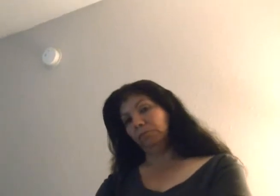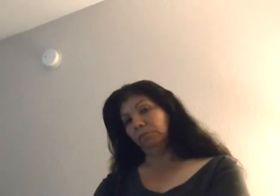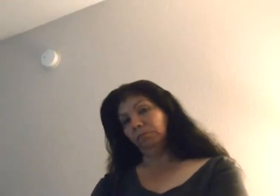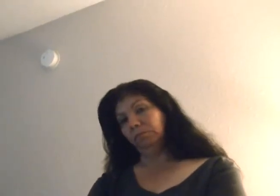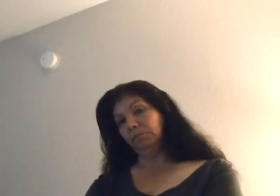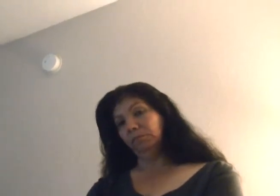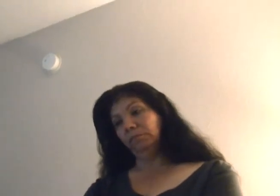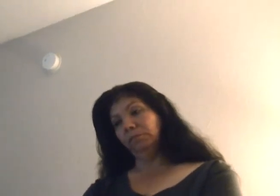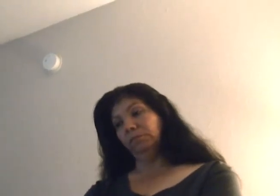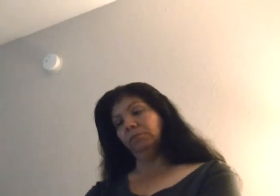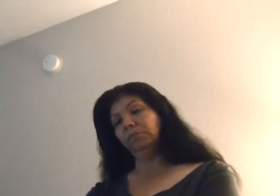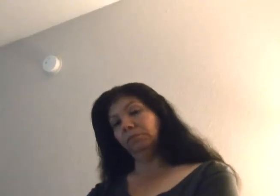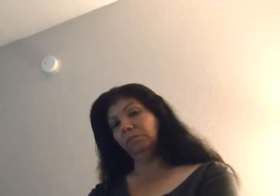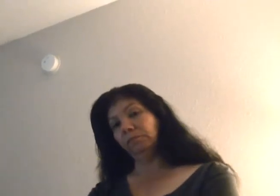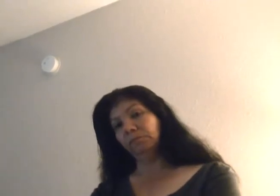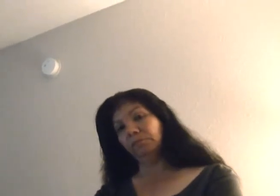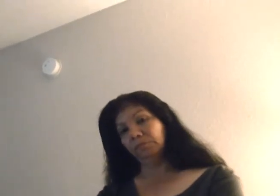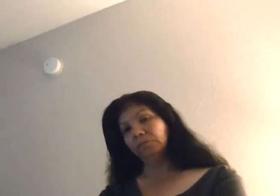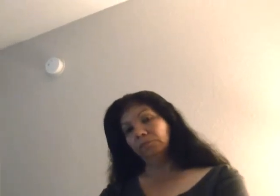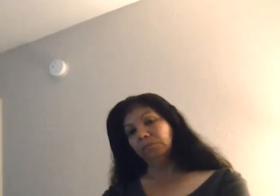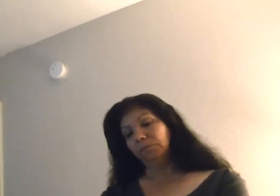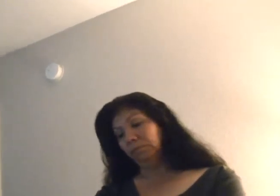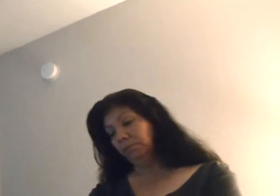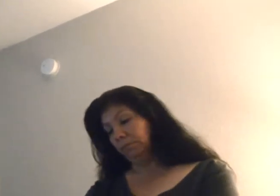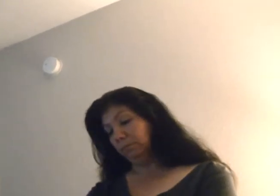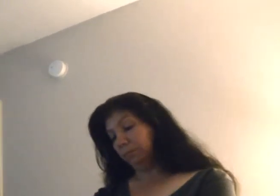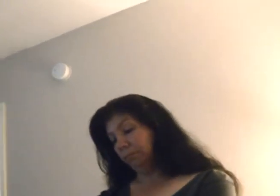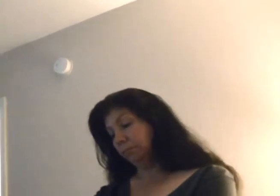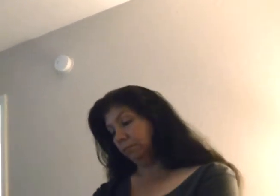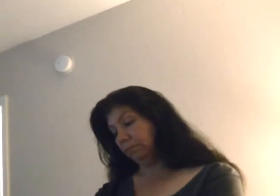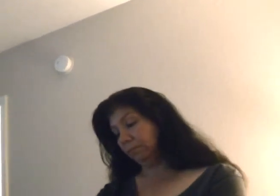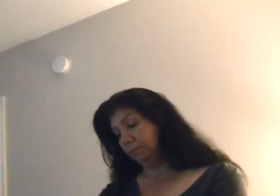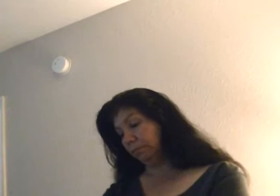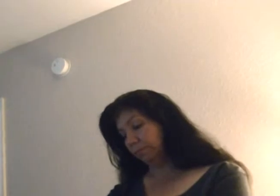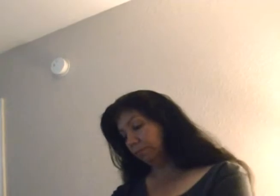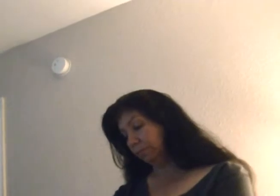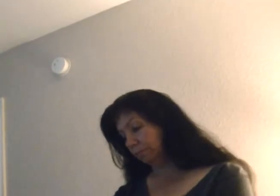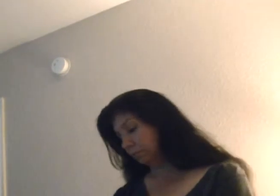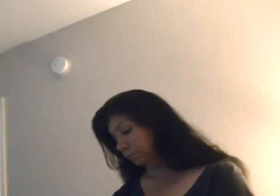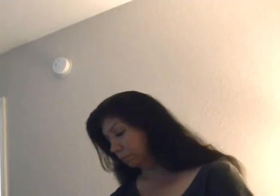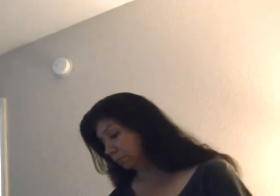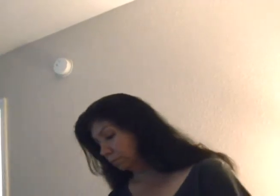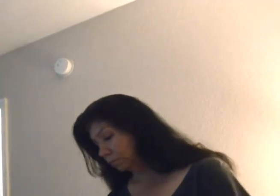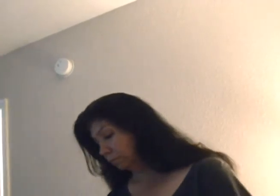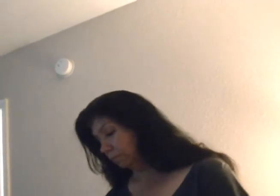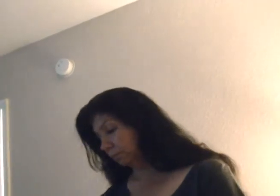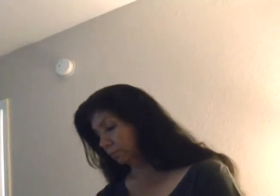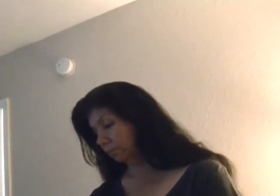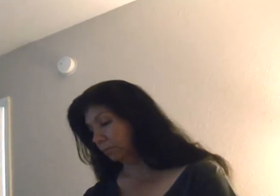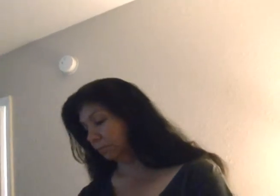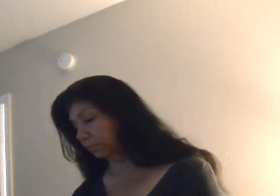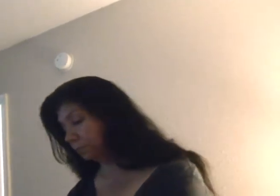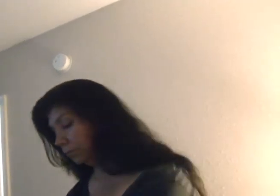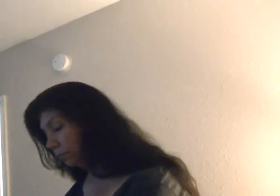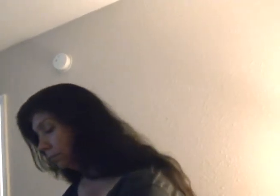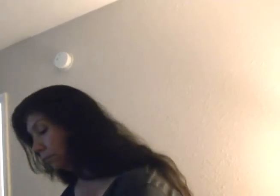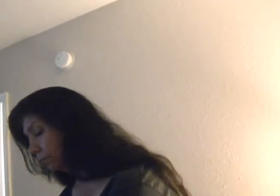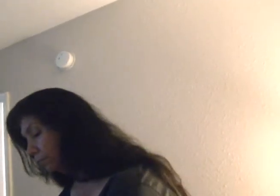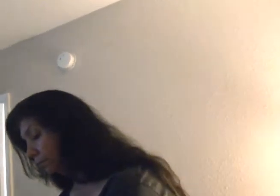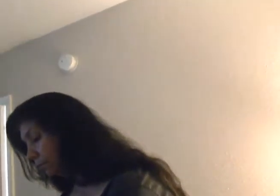together, that means, you know, you need to just keep on praying and pressing that, that your relationship is about to continually be blessed. Mm-hmm. See,